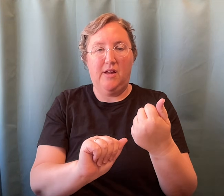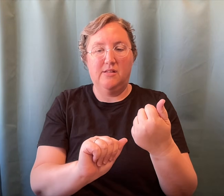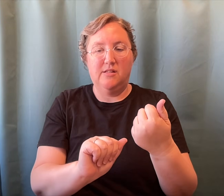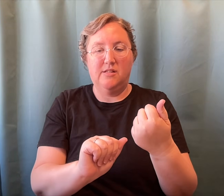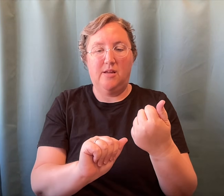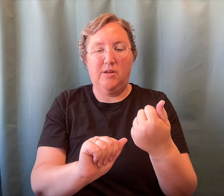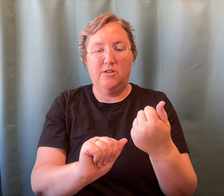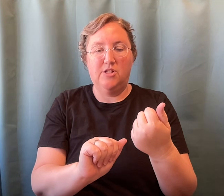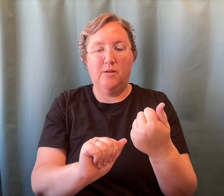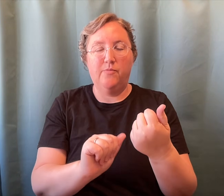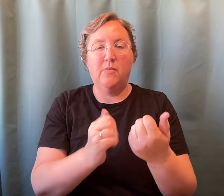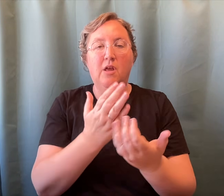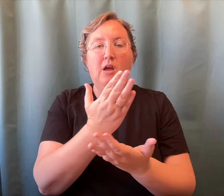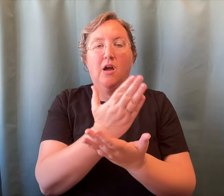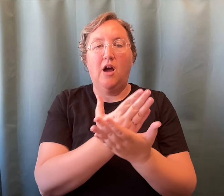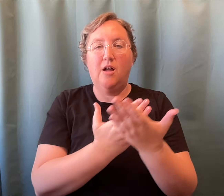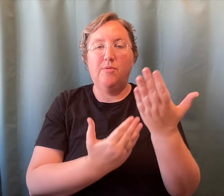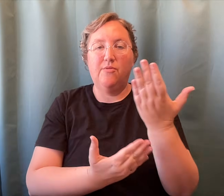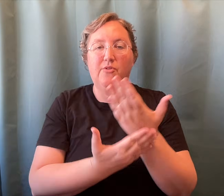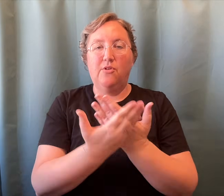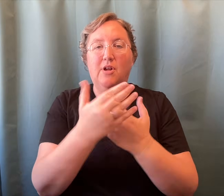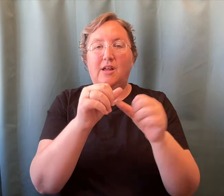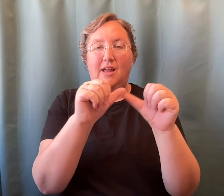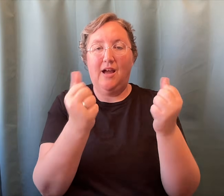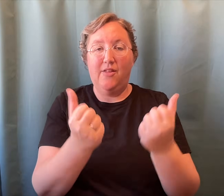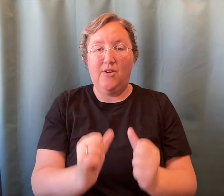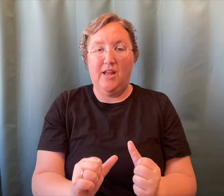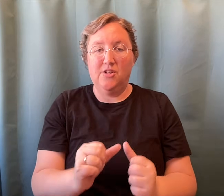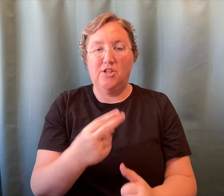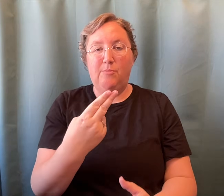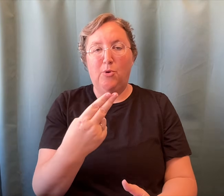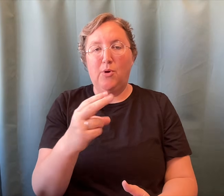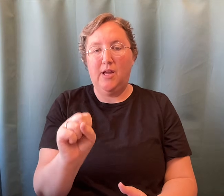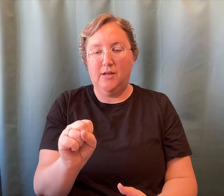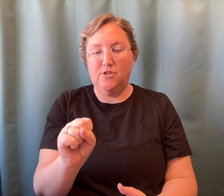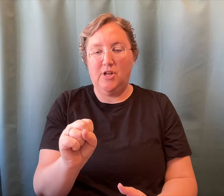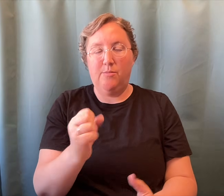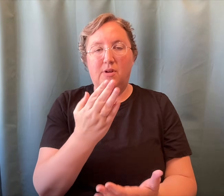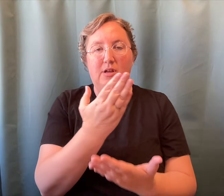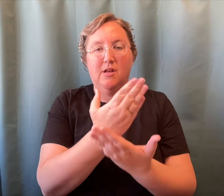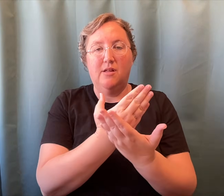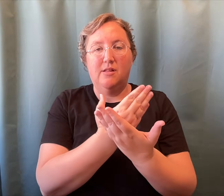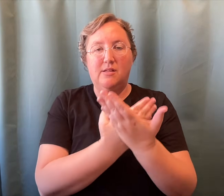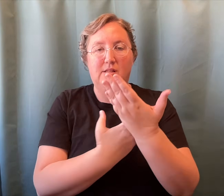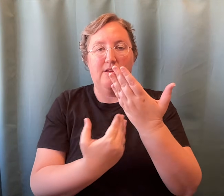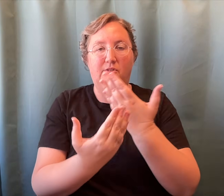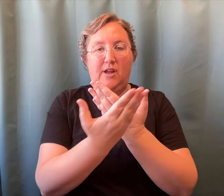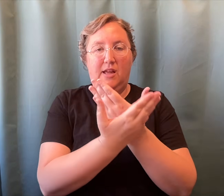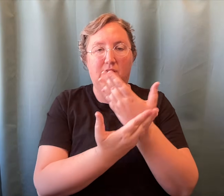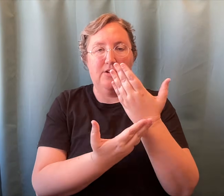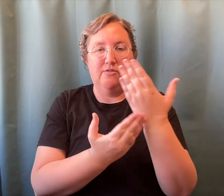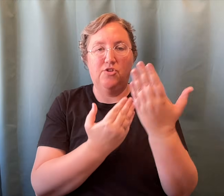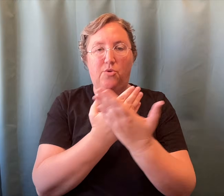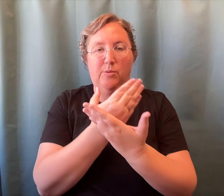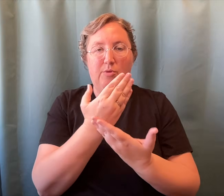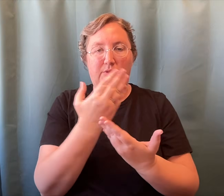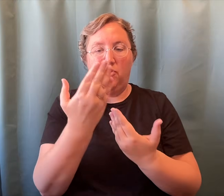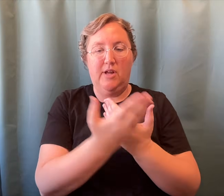in the same hand shape. I prefer either hand shape or hand shape. The sign for hand, you're going to have showing both of your